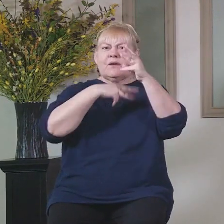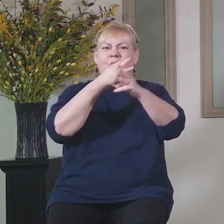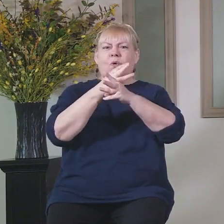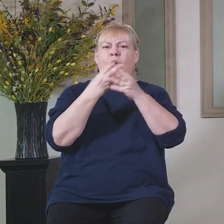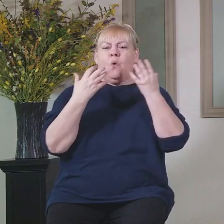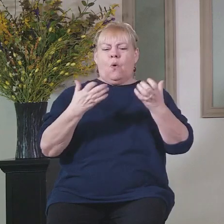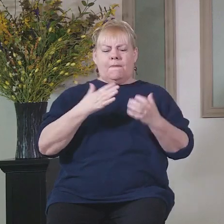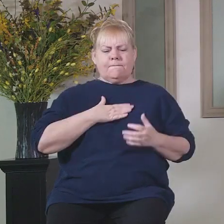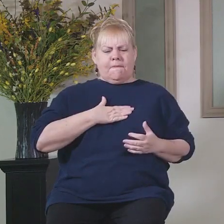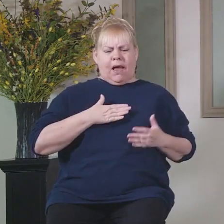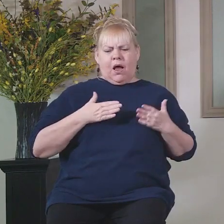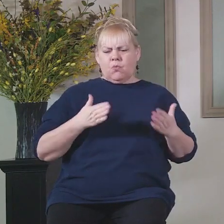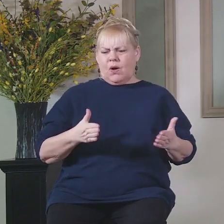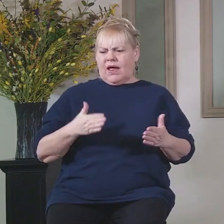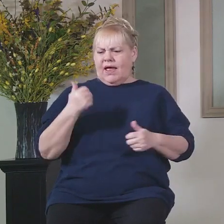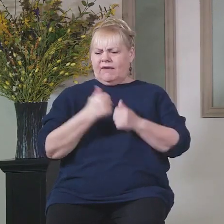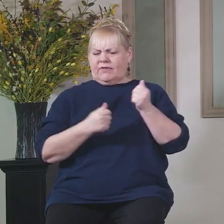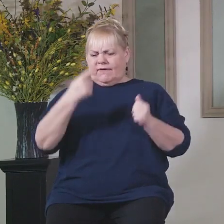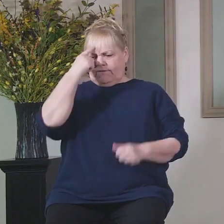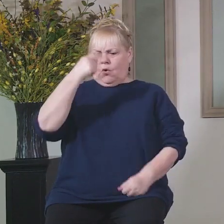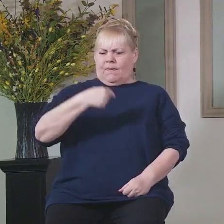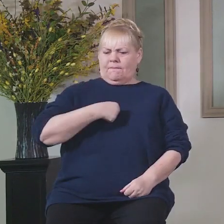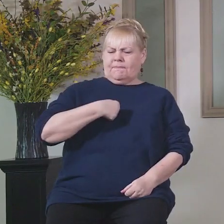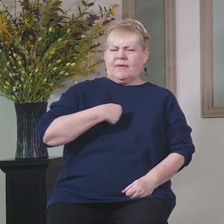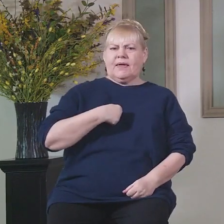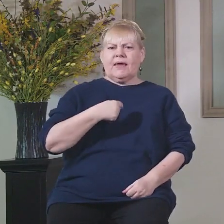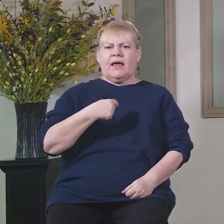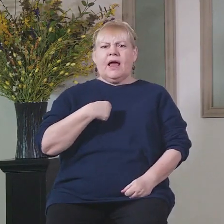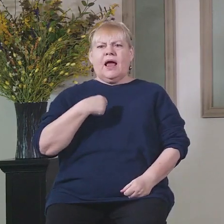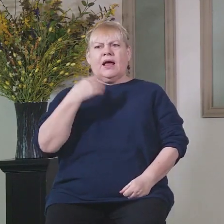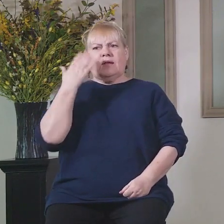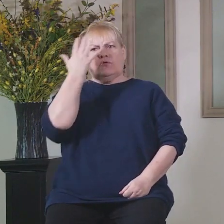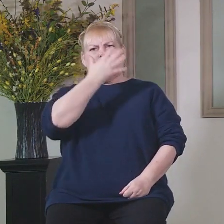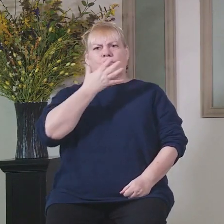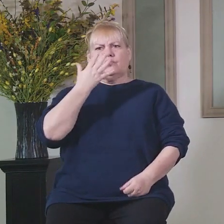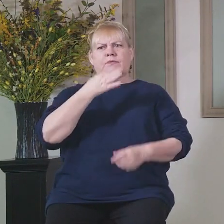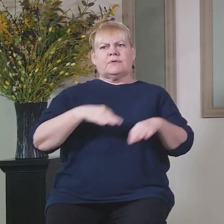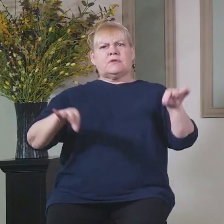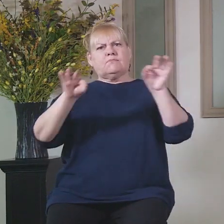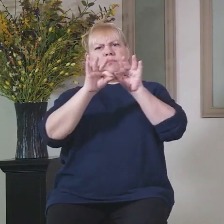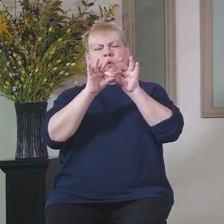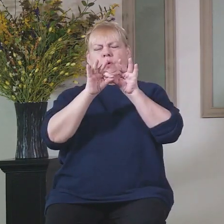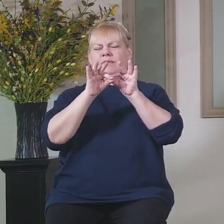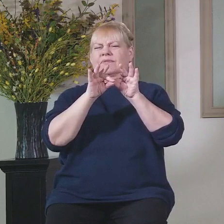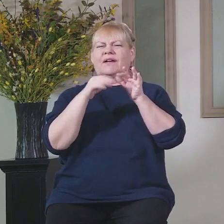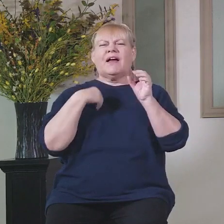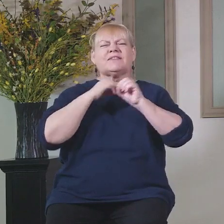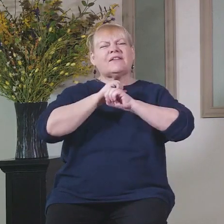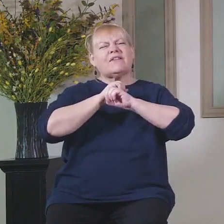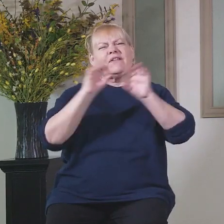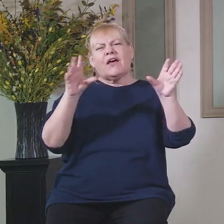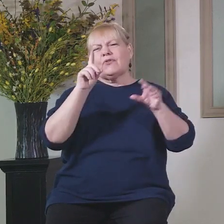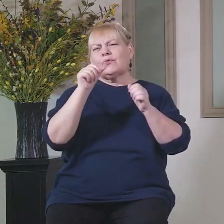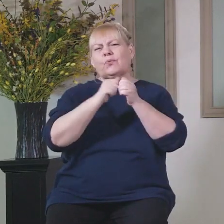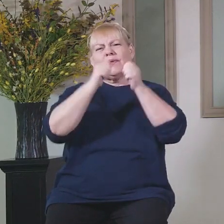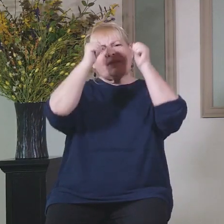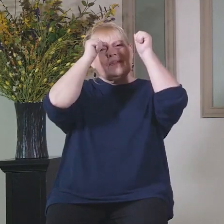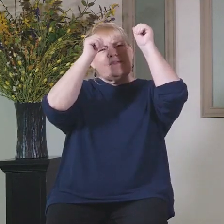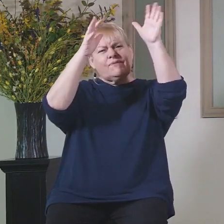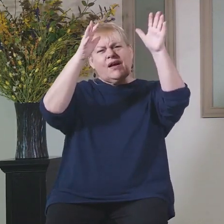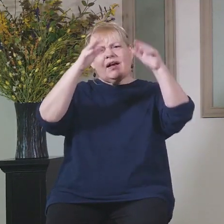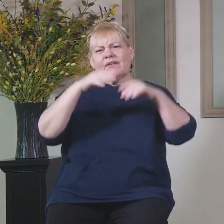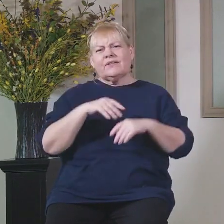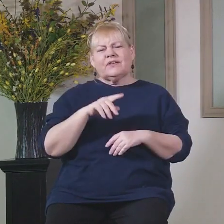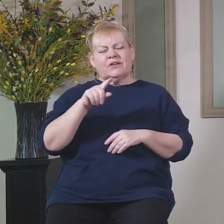wanting your own way, wanting everything for yourself, wanting to appear important, has nothing to do with the Father. It